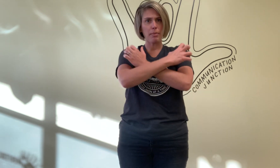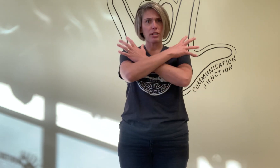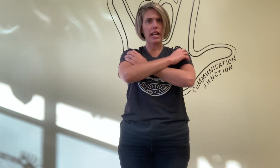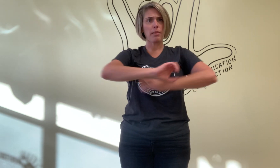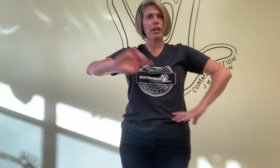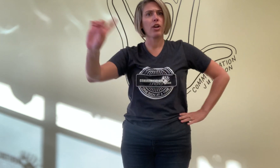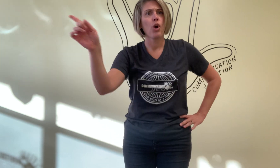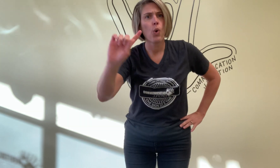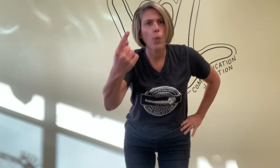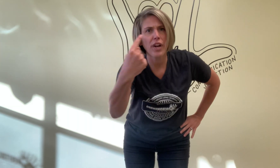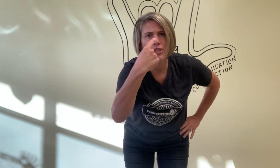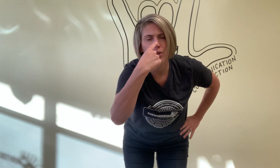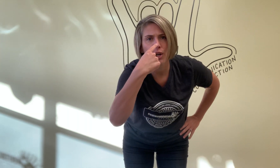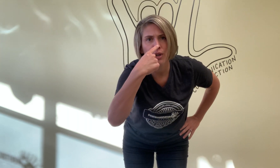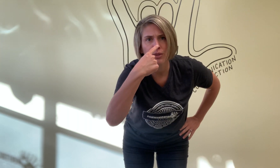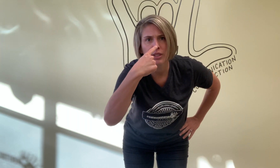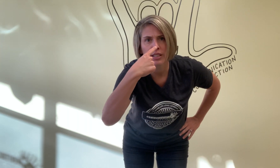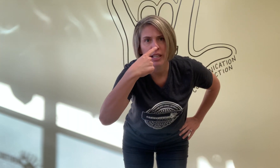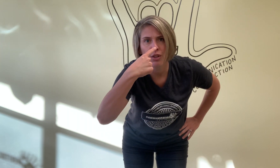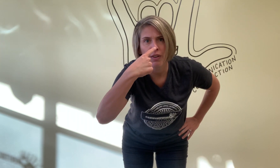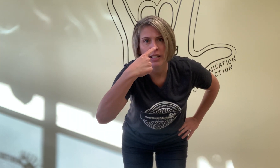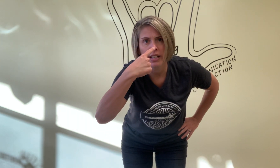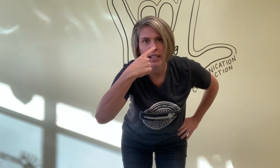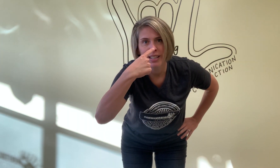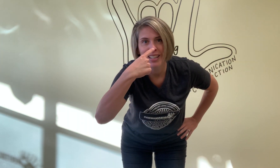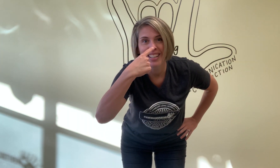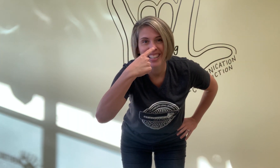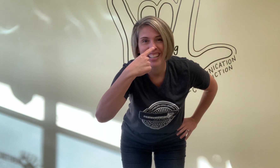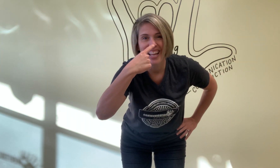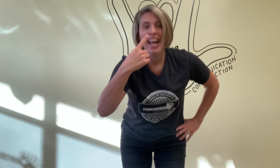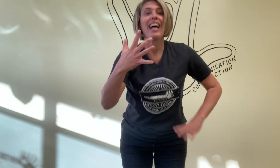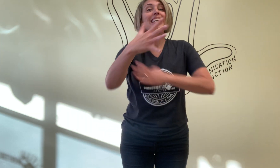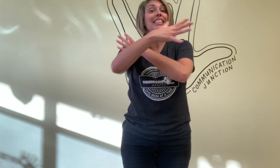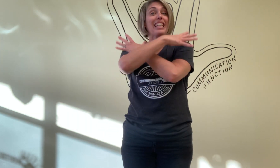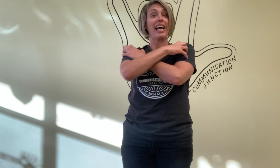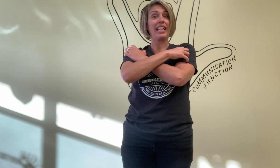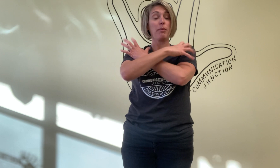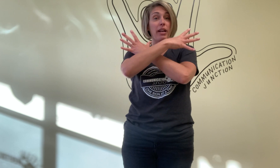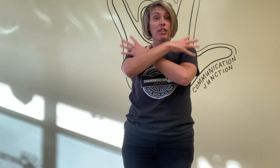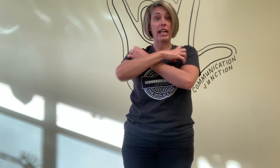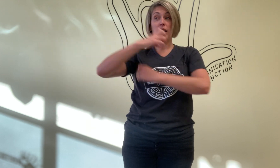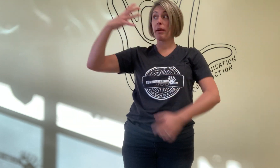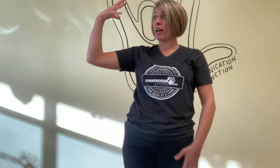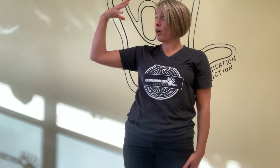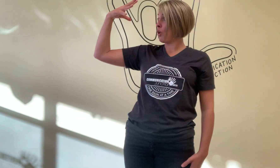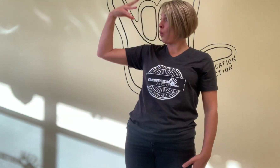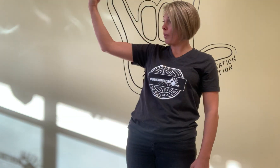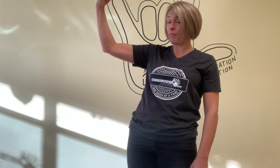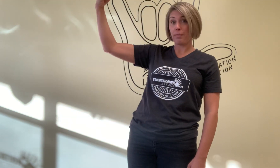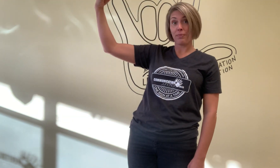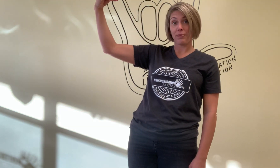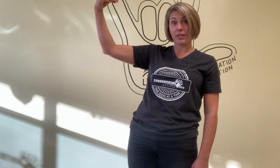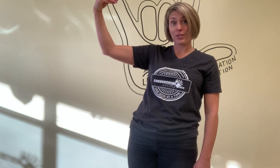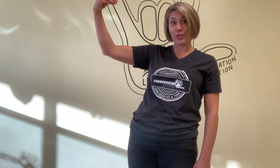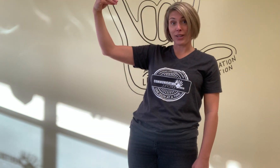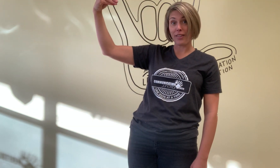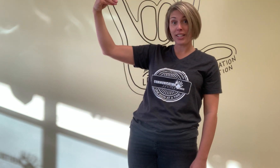Teddy bear, where's your nose? Can you find it? Teddy bear, whoop! Turn out the